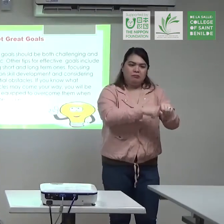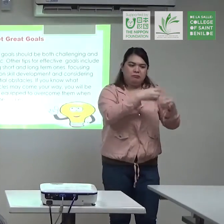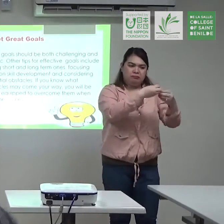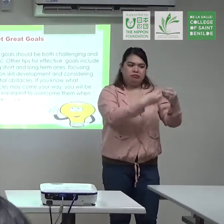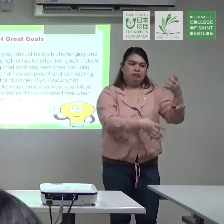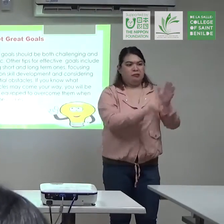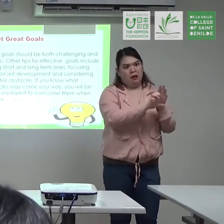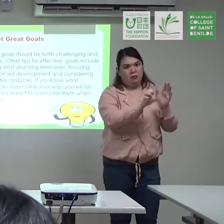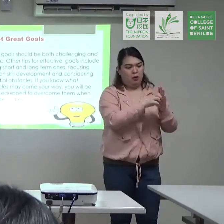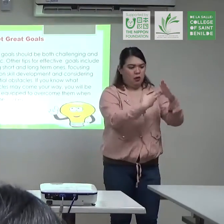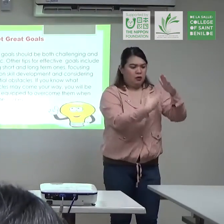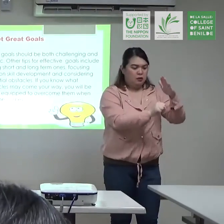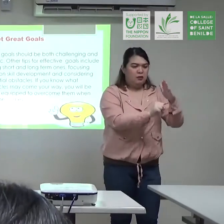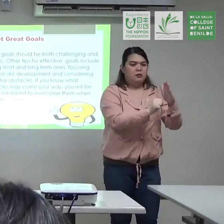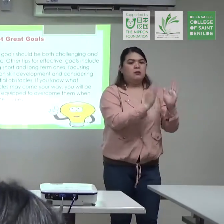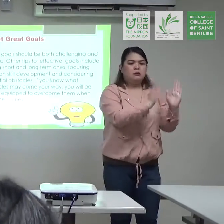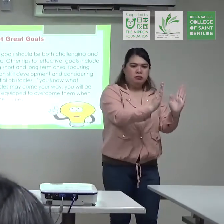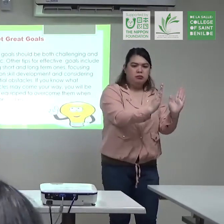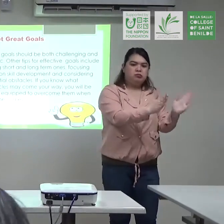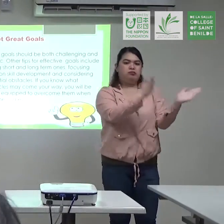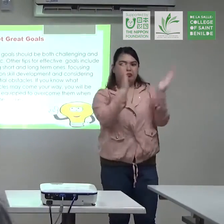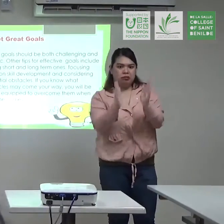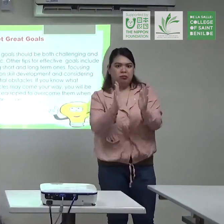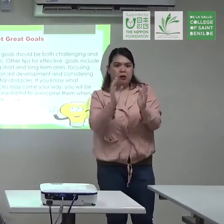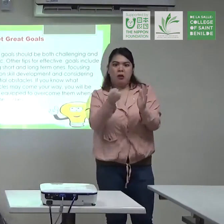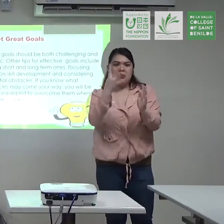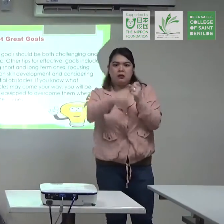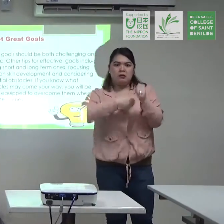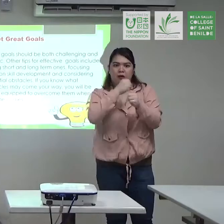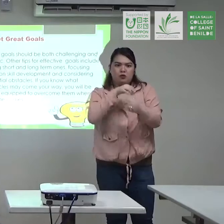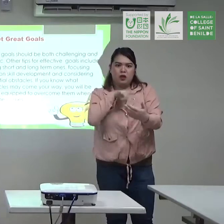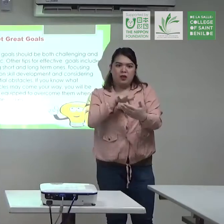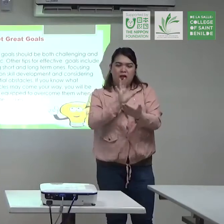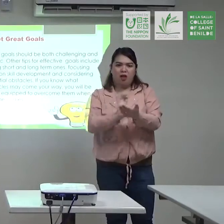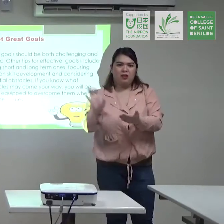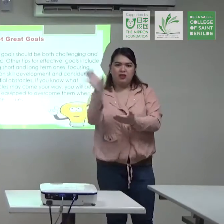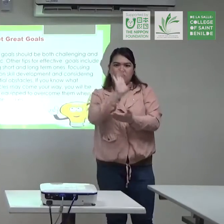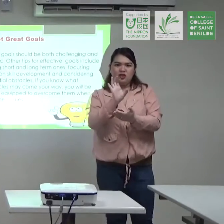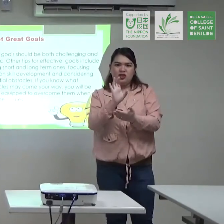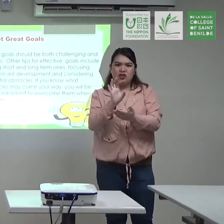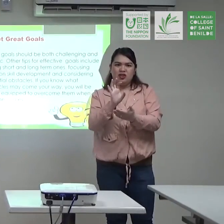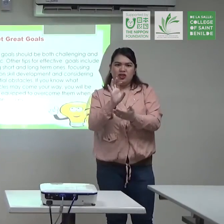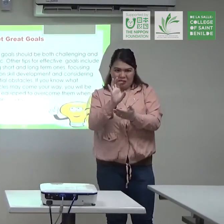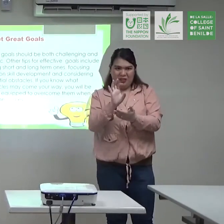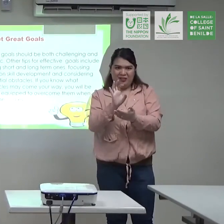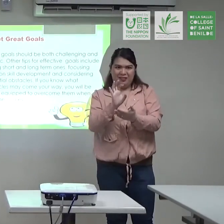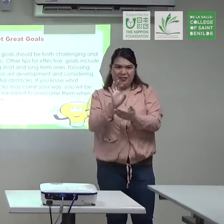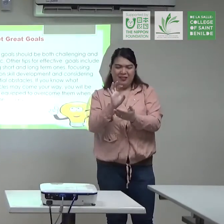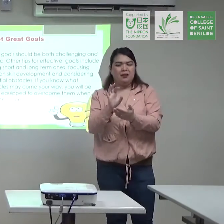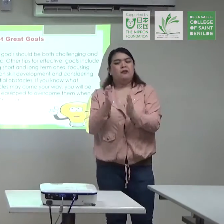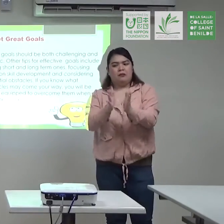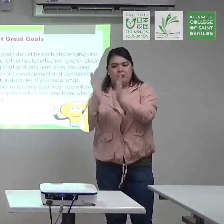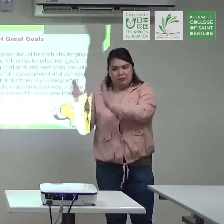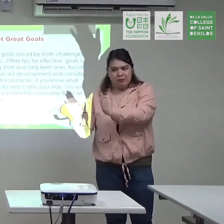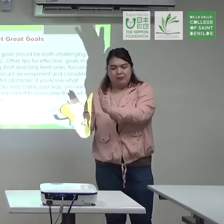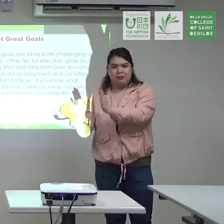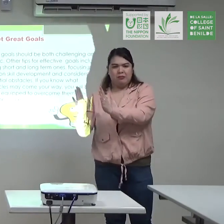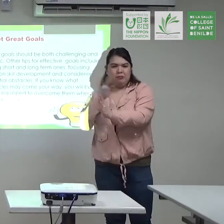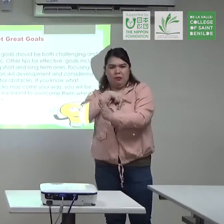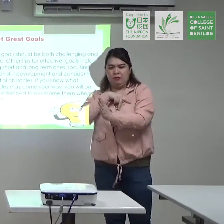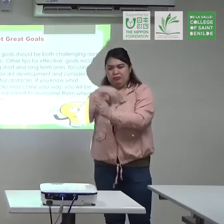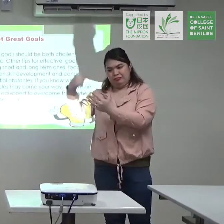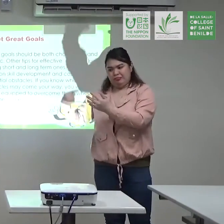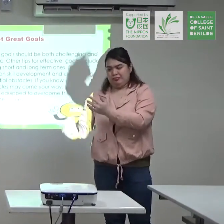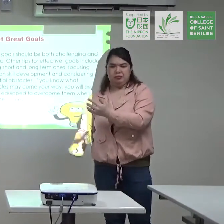ba sa high school? Hanggang 20 years ka ba sa college? Wala na, you have wasted so much precious time. So